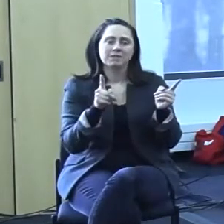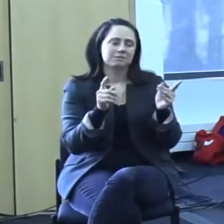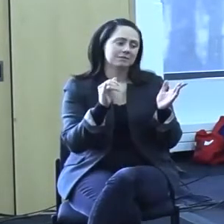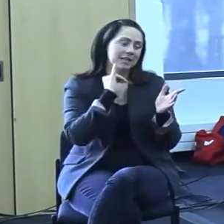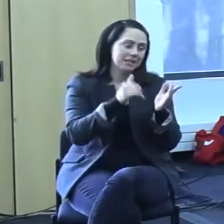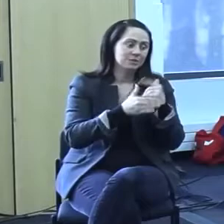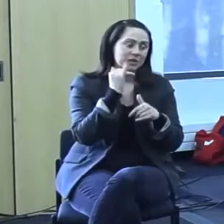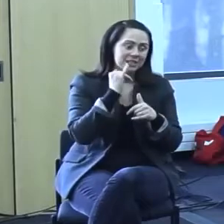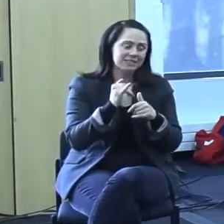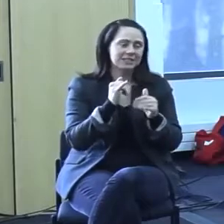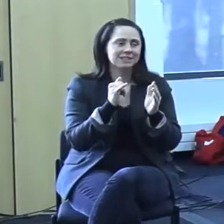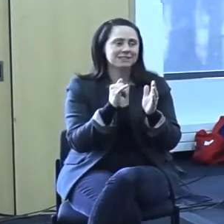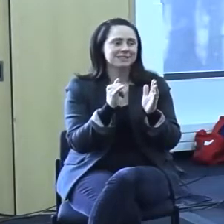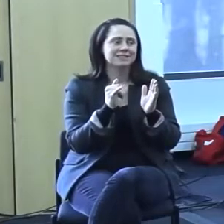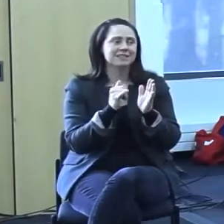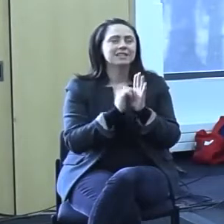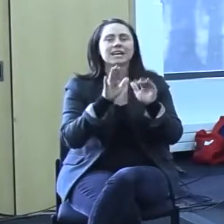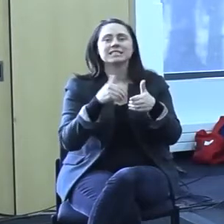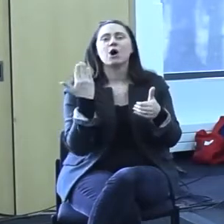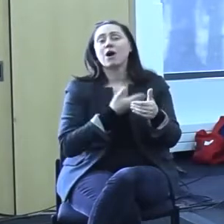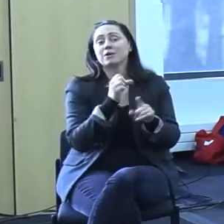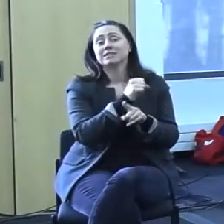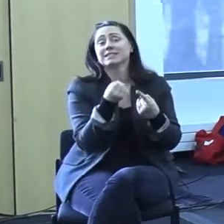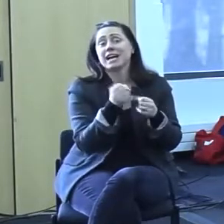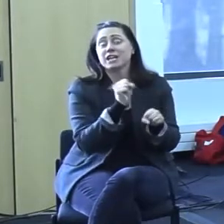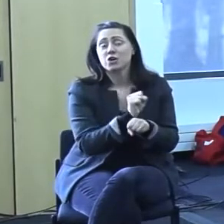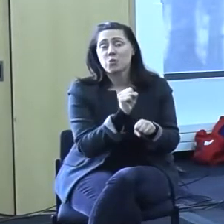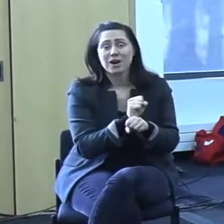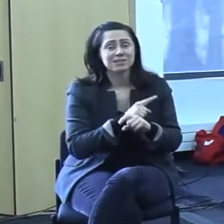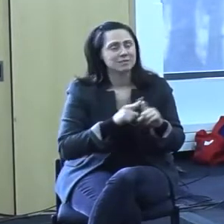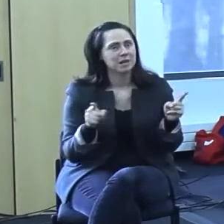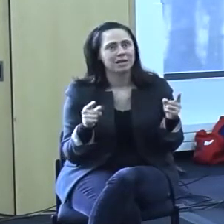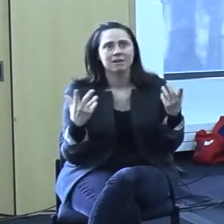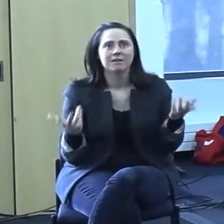is. That's how our society works. But